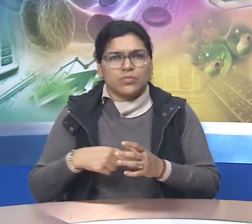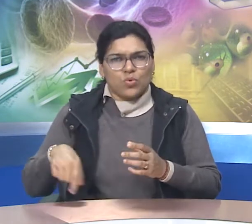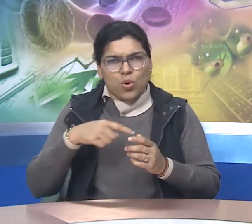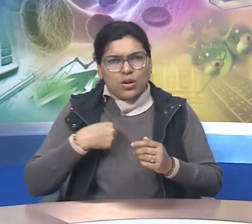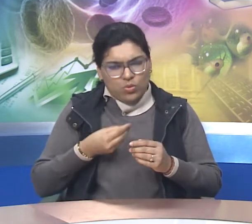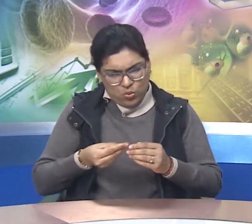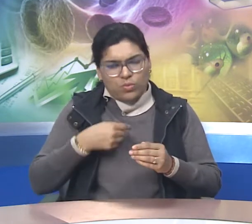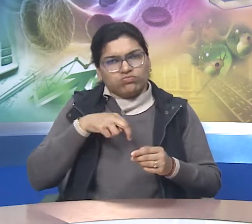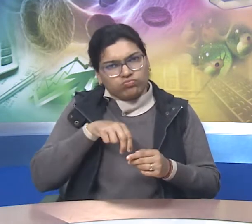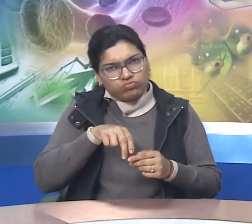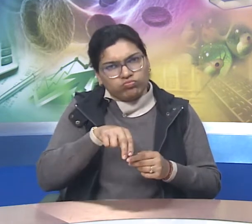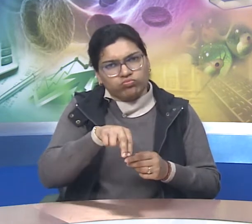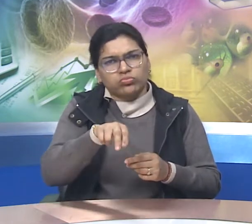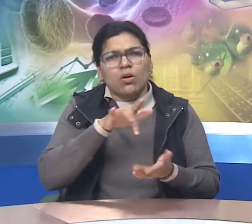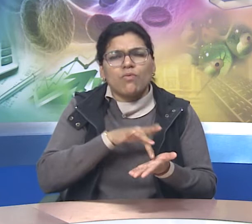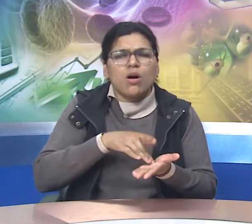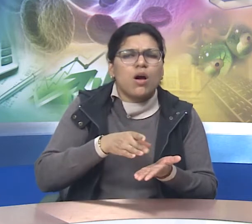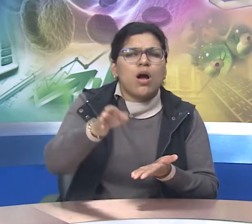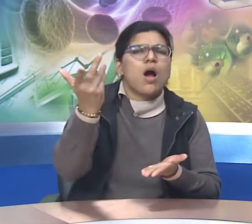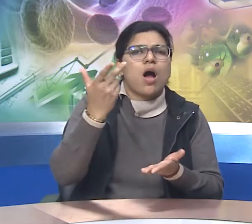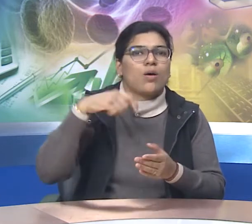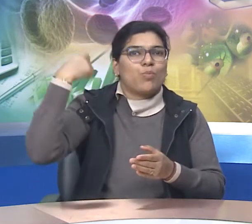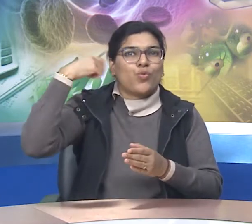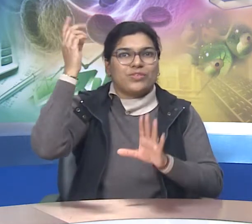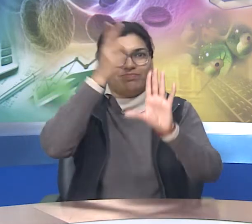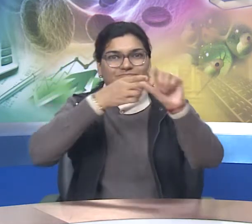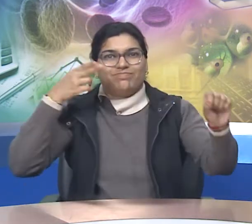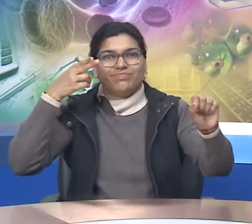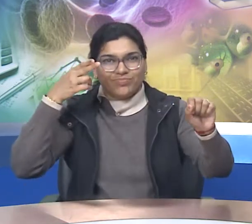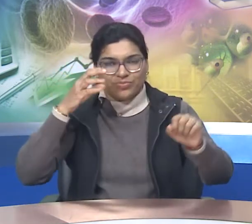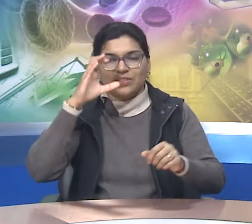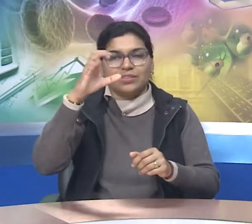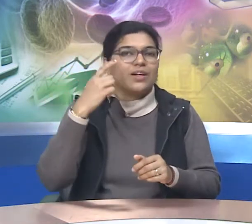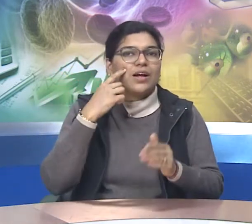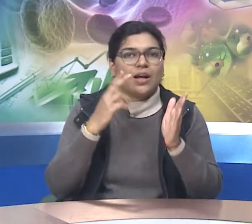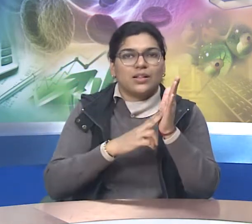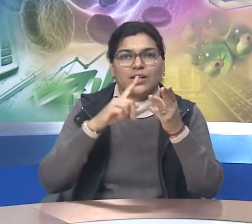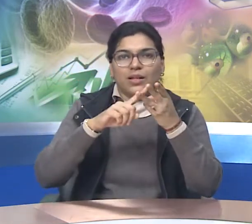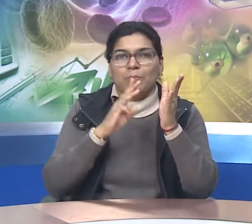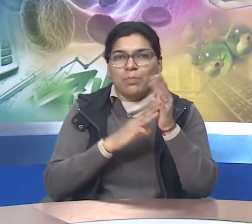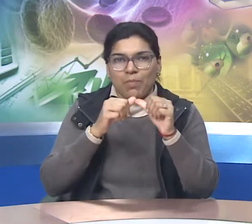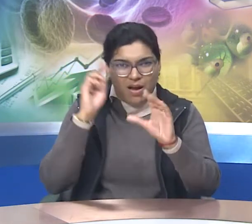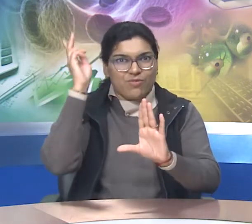nearly 6 o'clock and we walked a few yards in silence towards